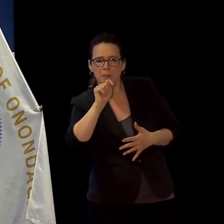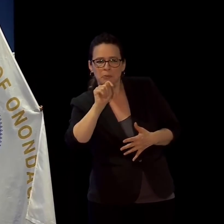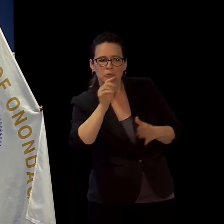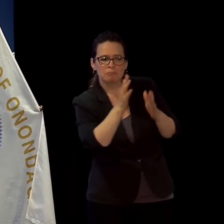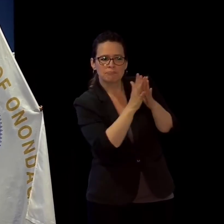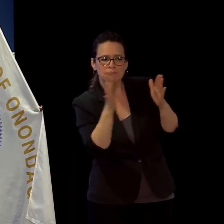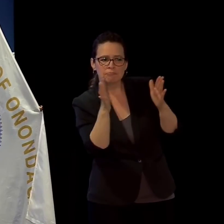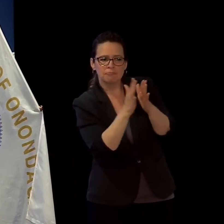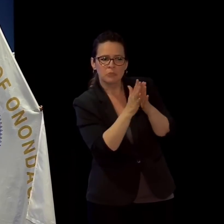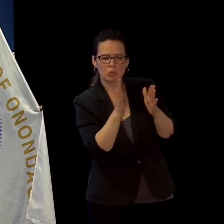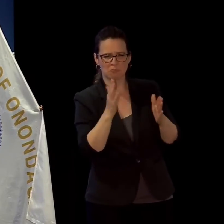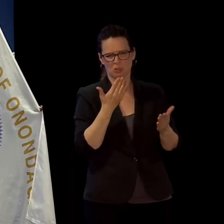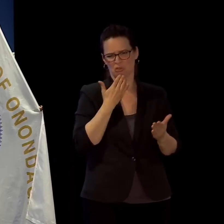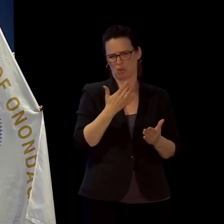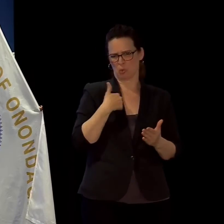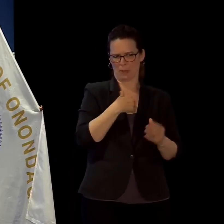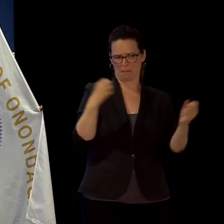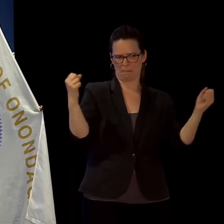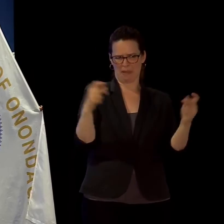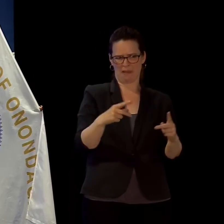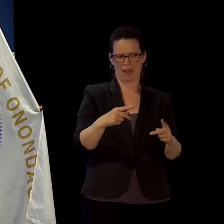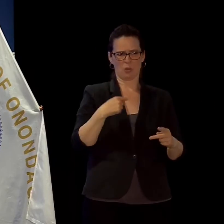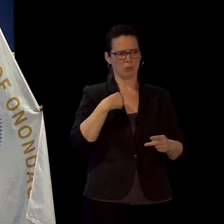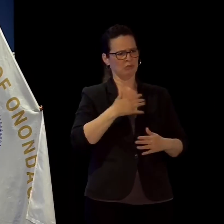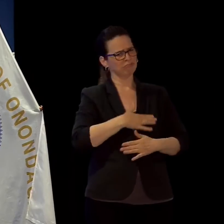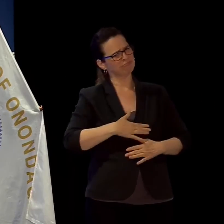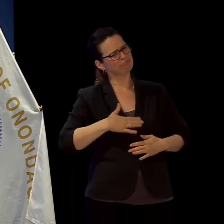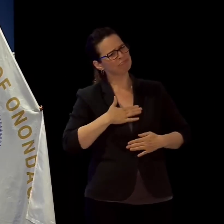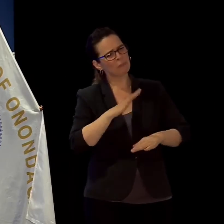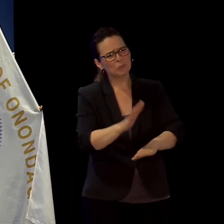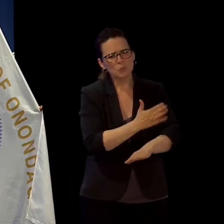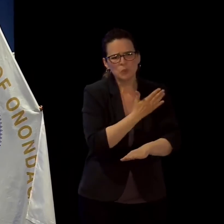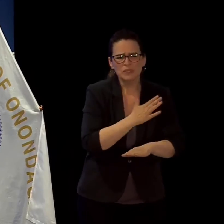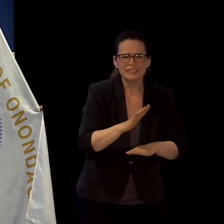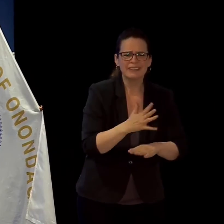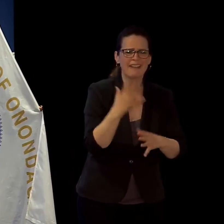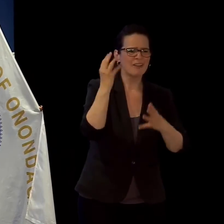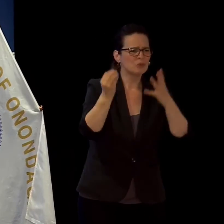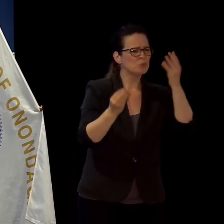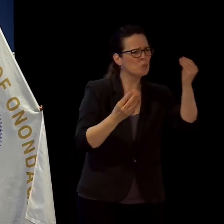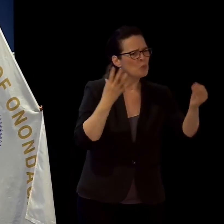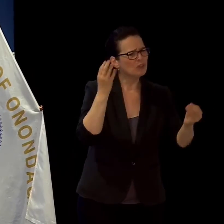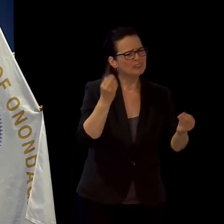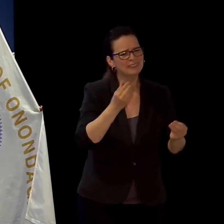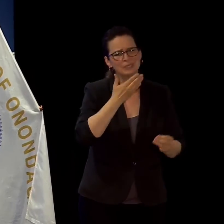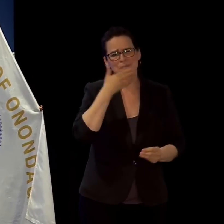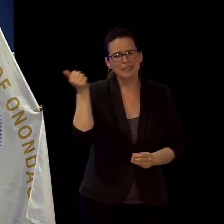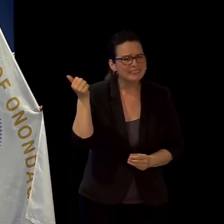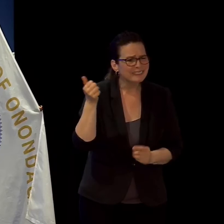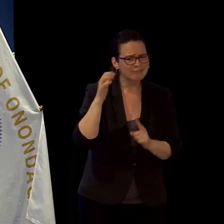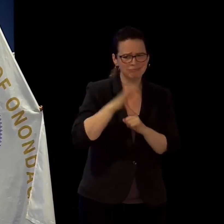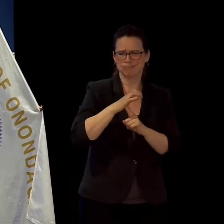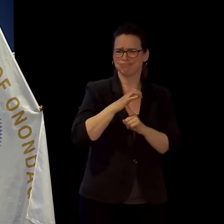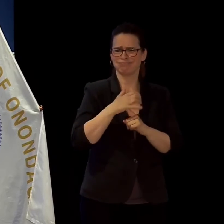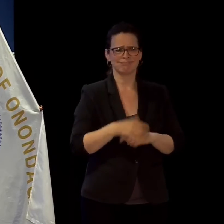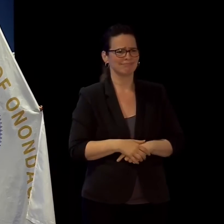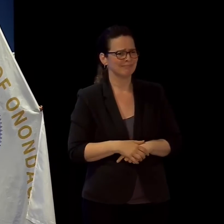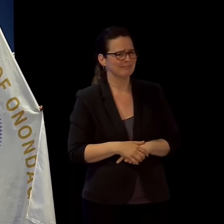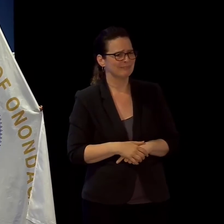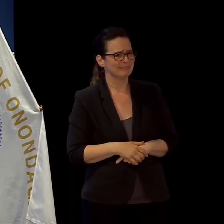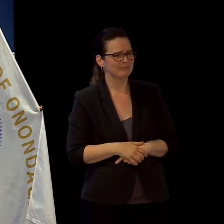are going to be back out at the AMP, and they're going to be enjoying, a world-class facility that we haven't been able to really be at in a while. I